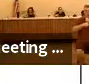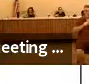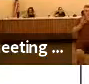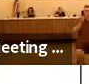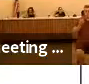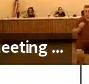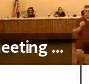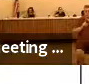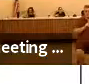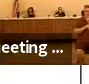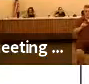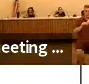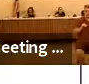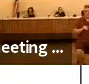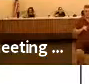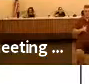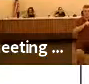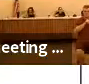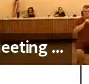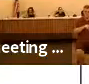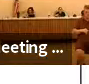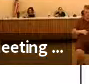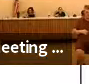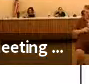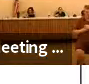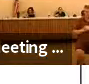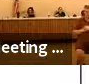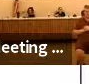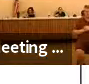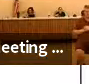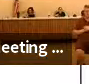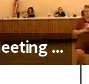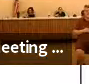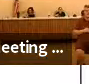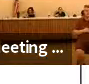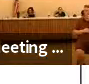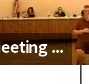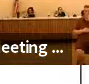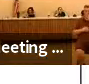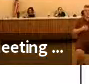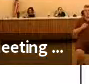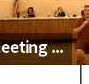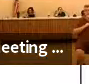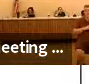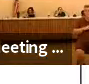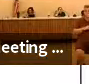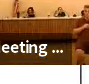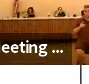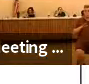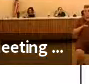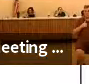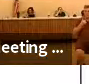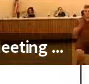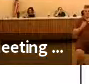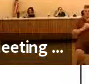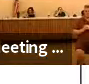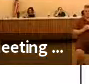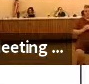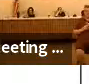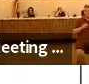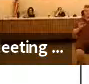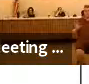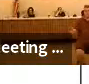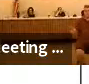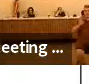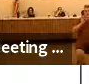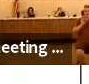wet conditions in those backyards. Public water and sanitary sewer will be provided by